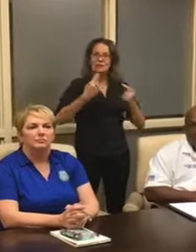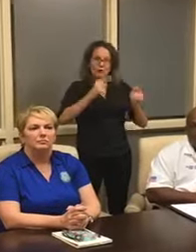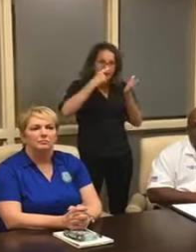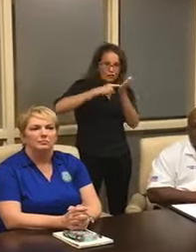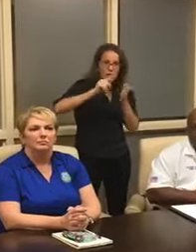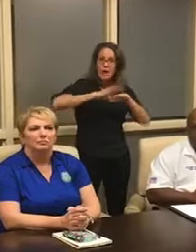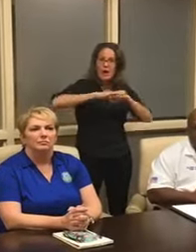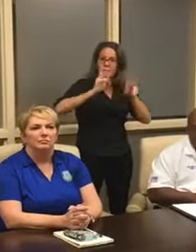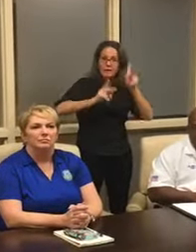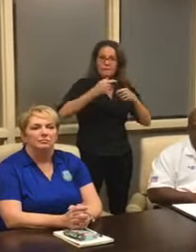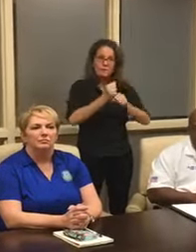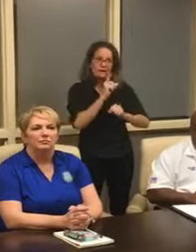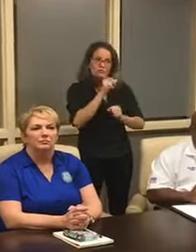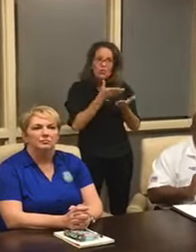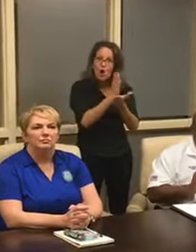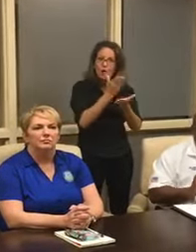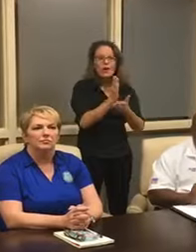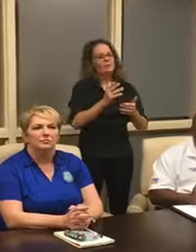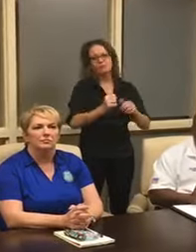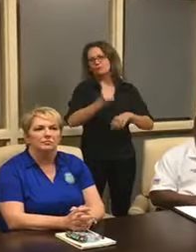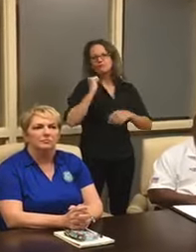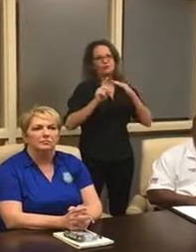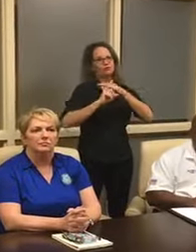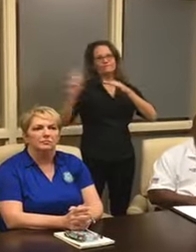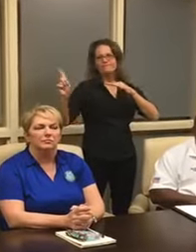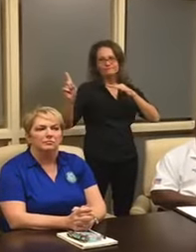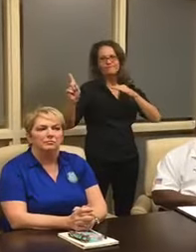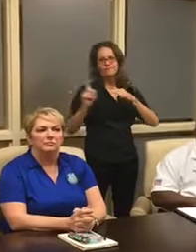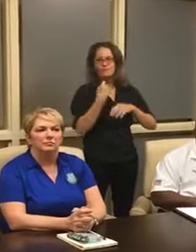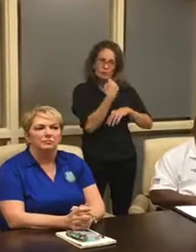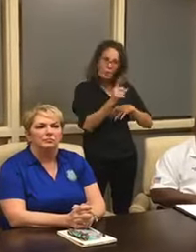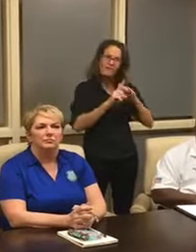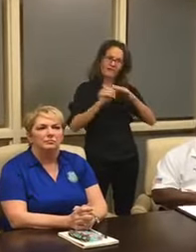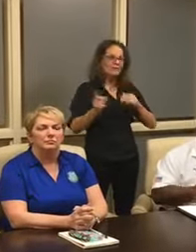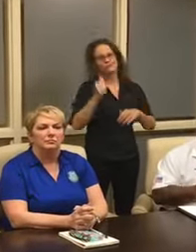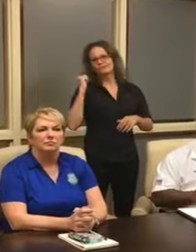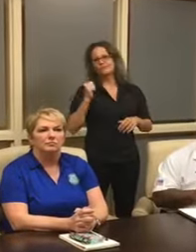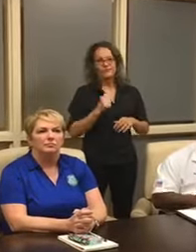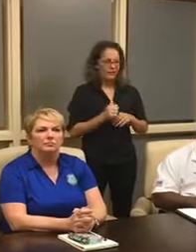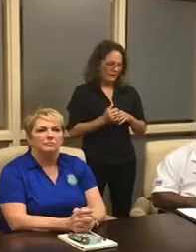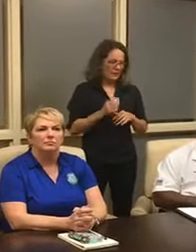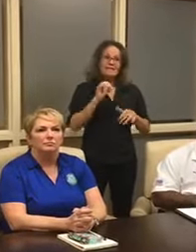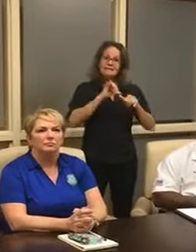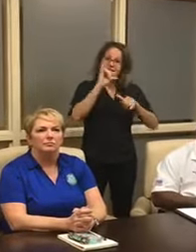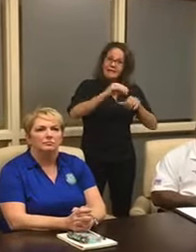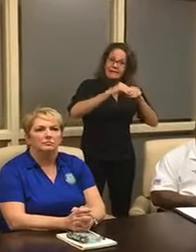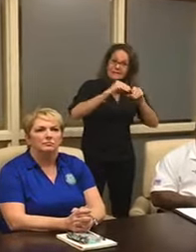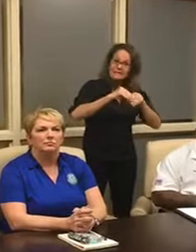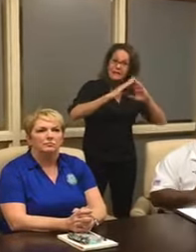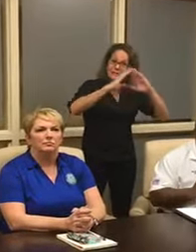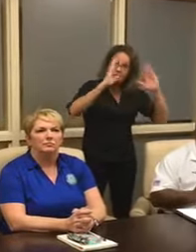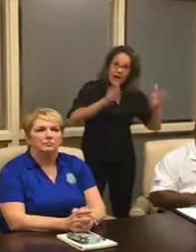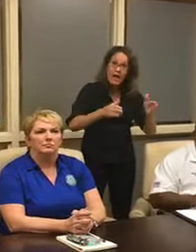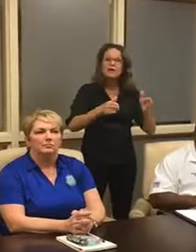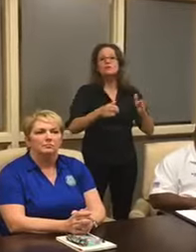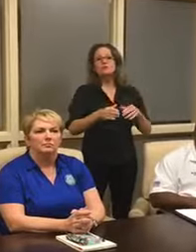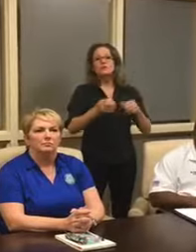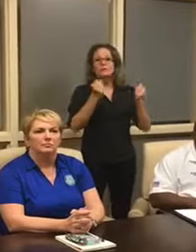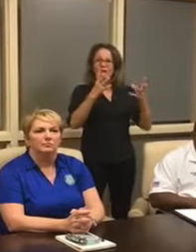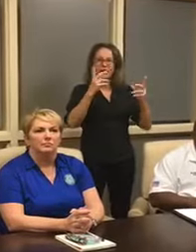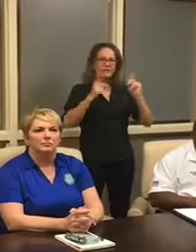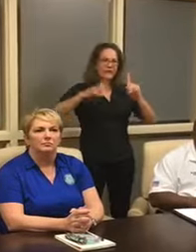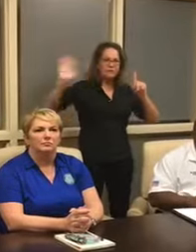those people and make sure they're okay. But stay away from the windows during the storm. Stay indoors. There's a lot of things